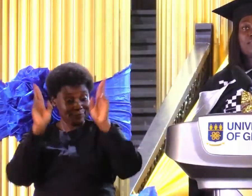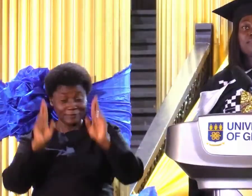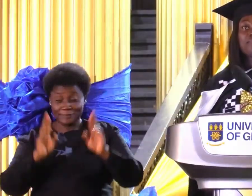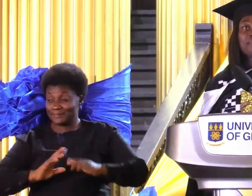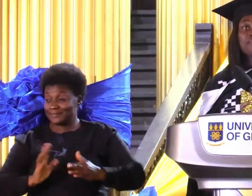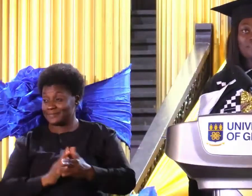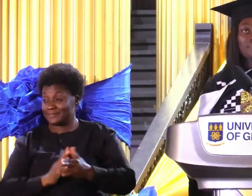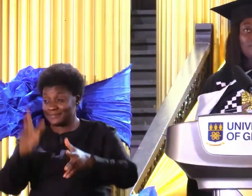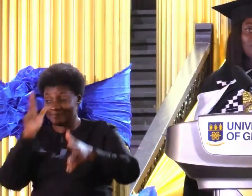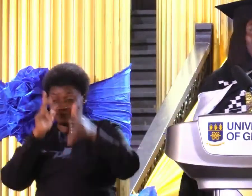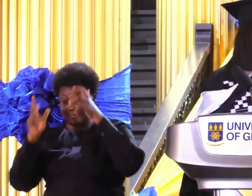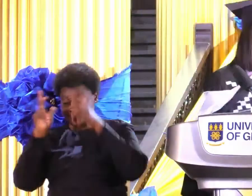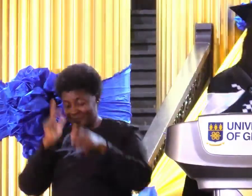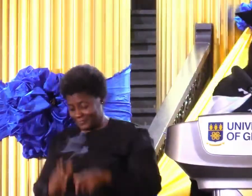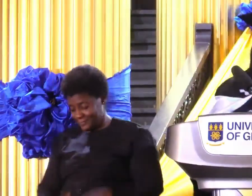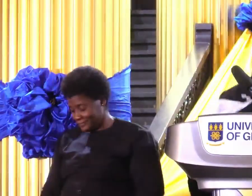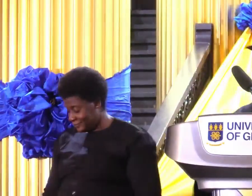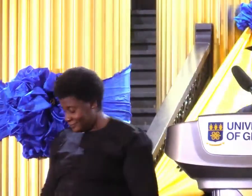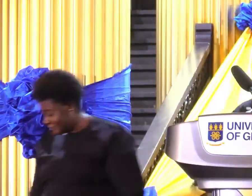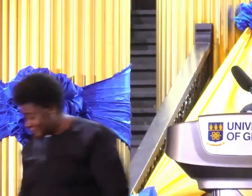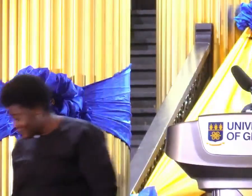yours.